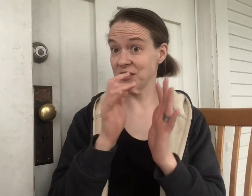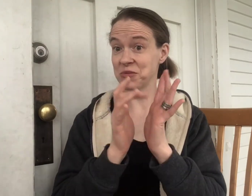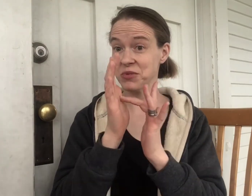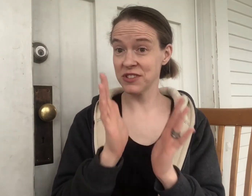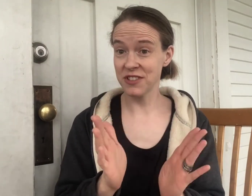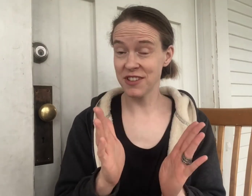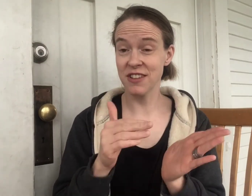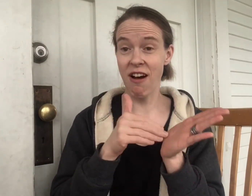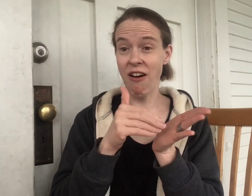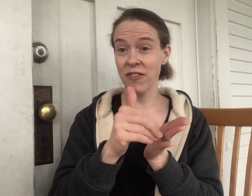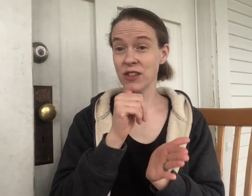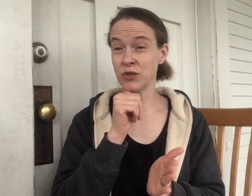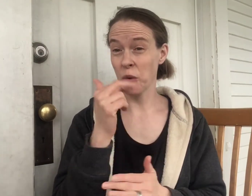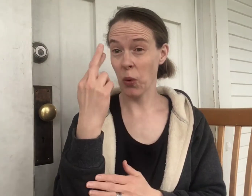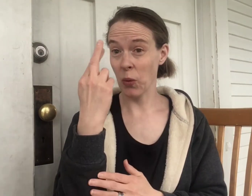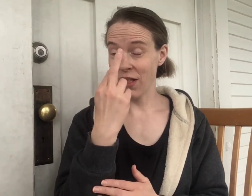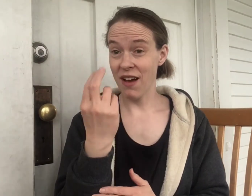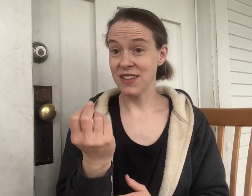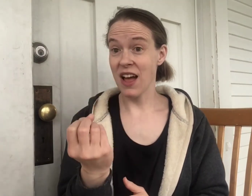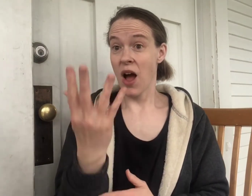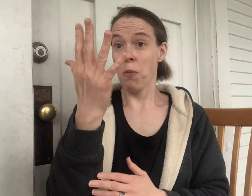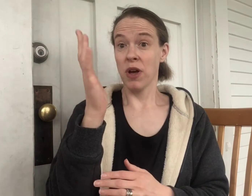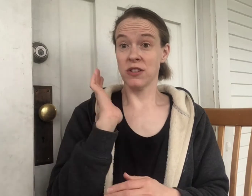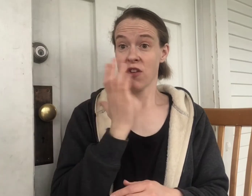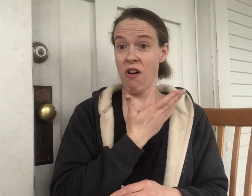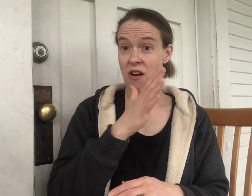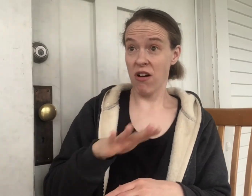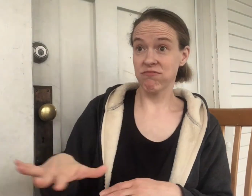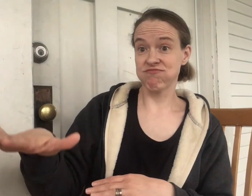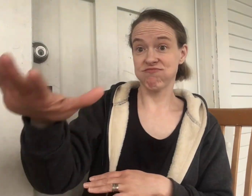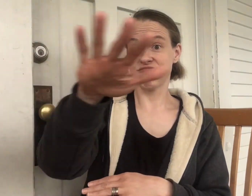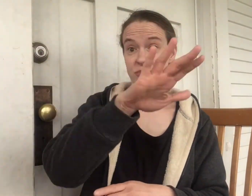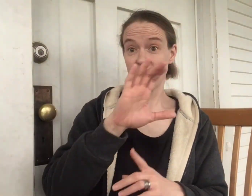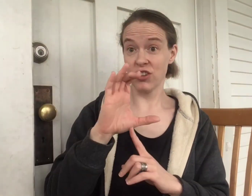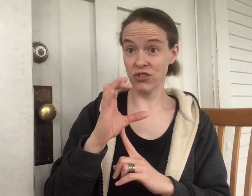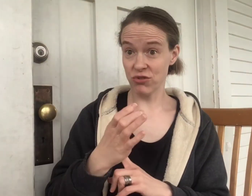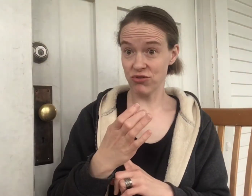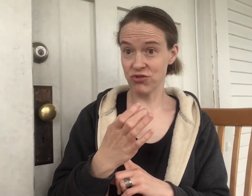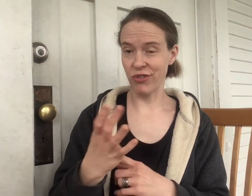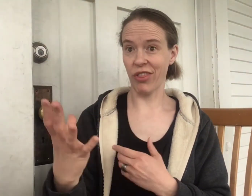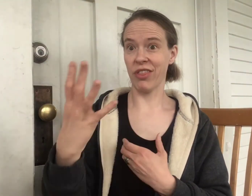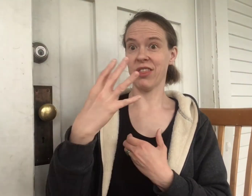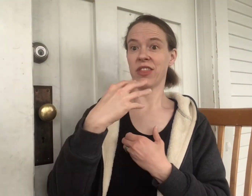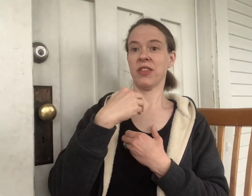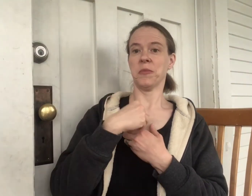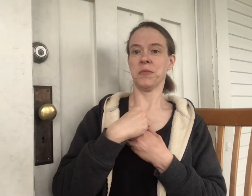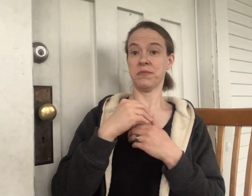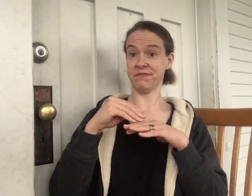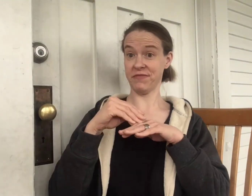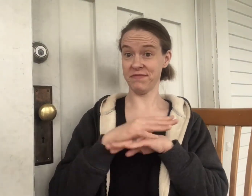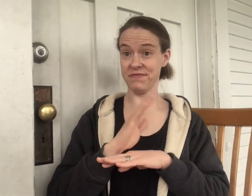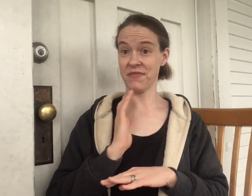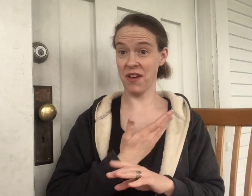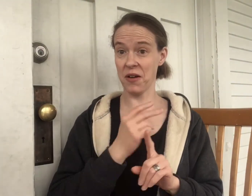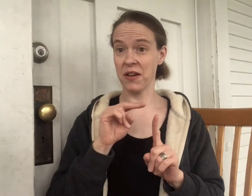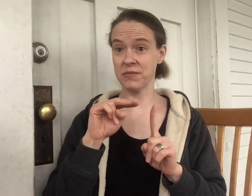We, as Christians, often don't realize how much our surrounding culture can influence